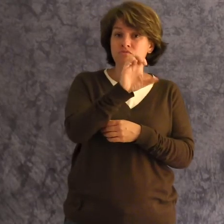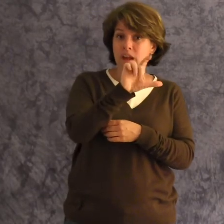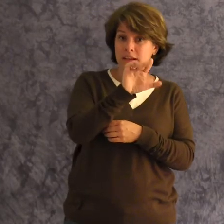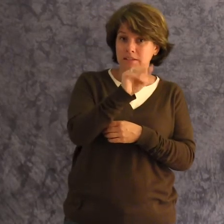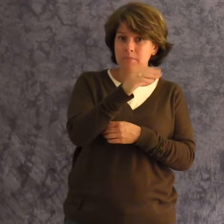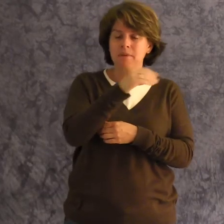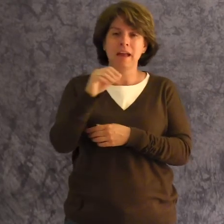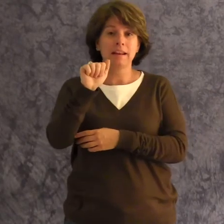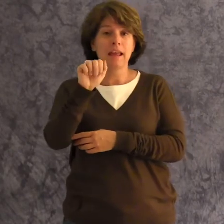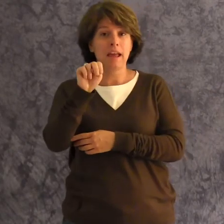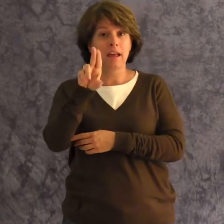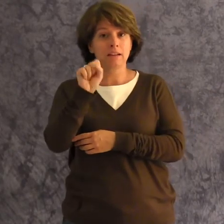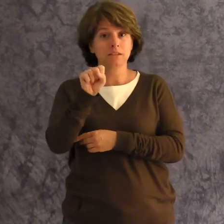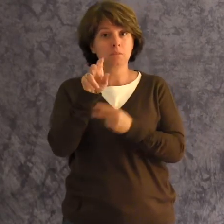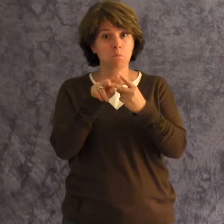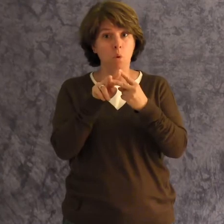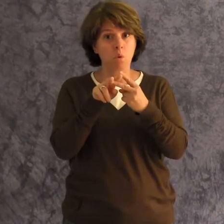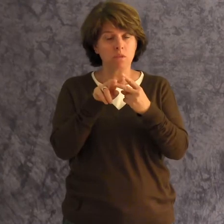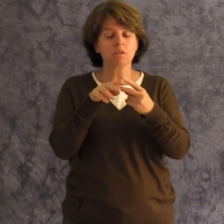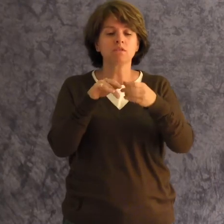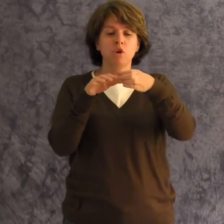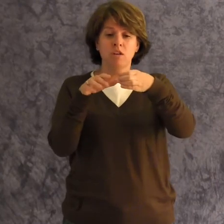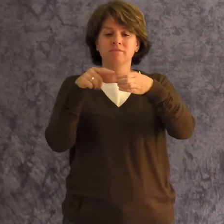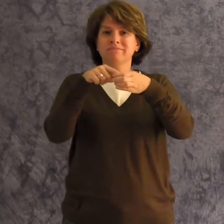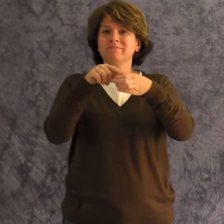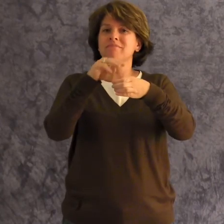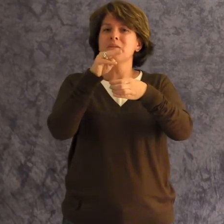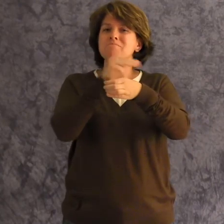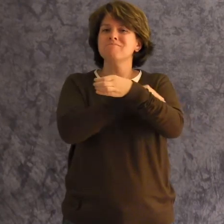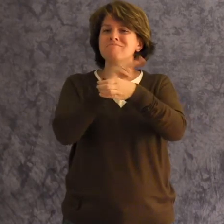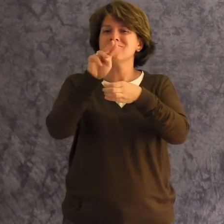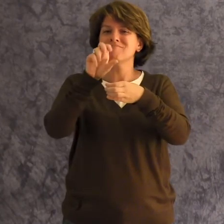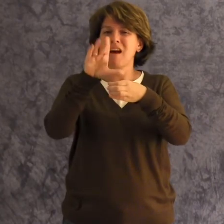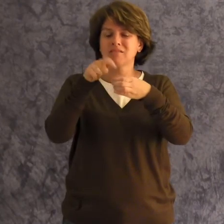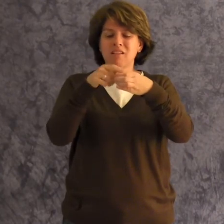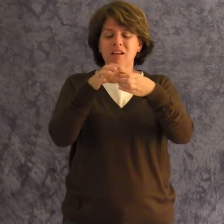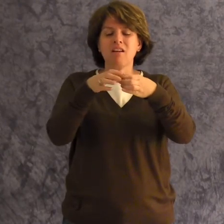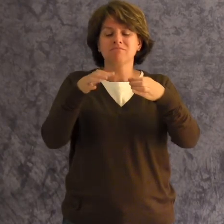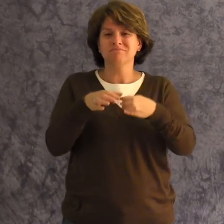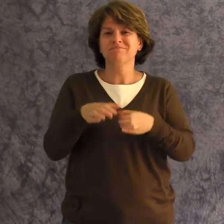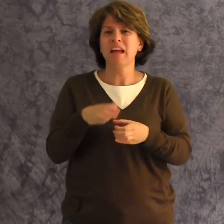rectum and then through a couple of rings of smooth muscle and skeletal muscle known as the anus.